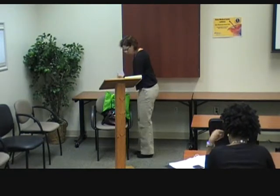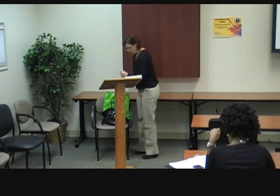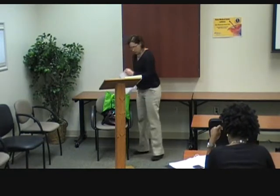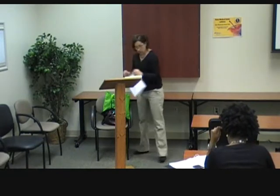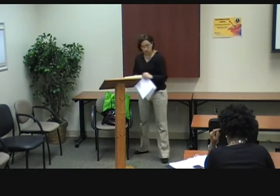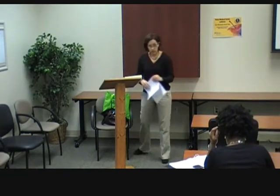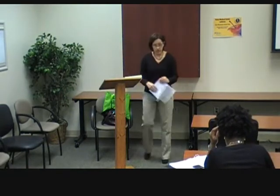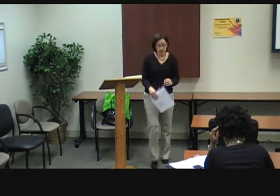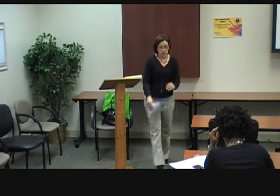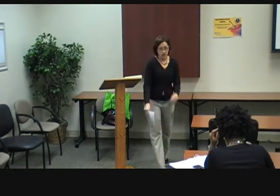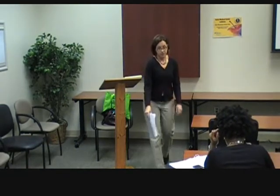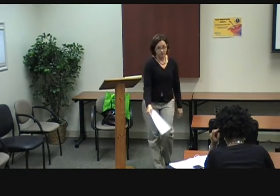Oh dear.